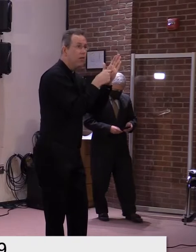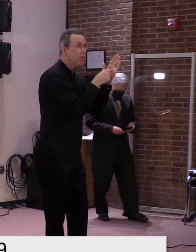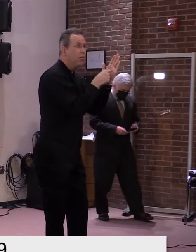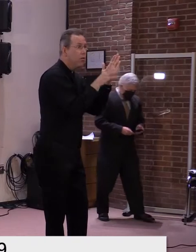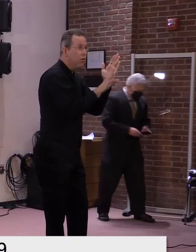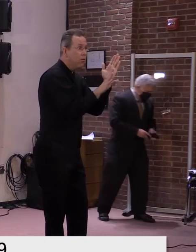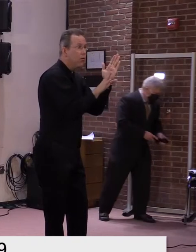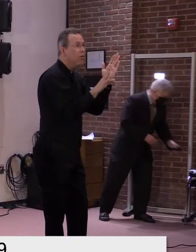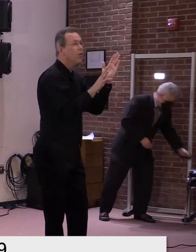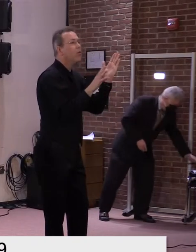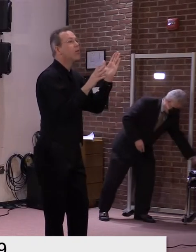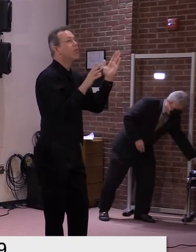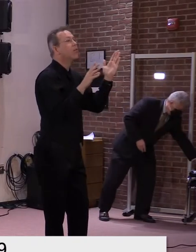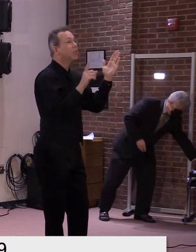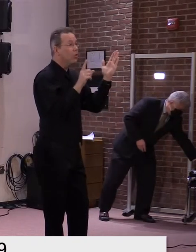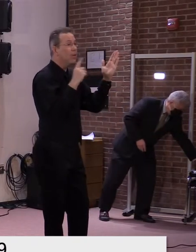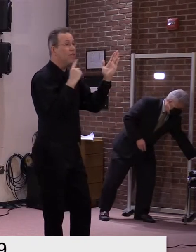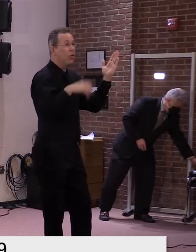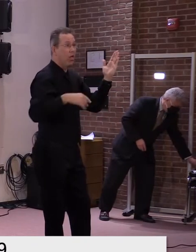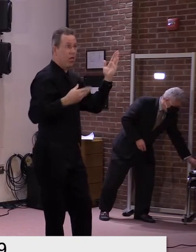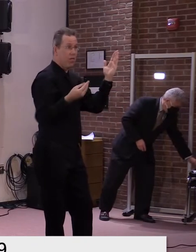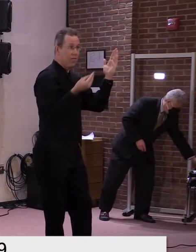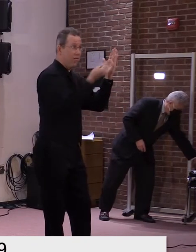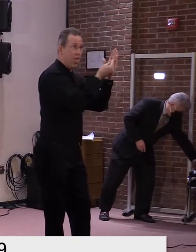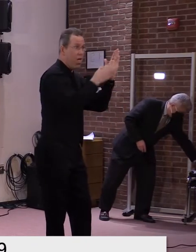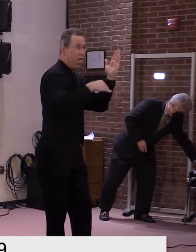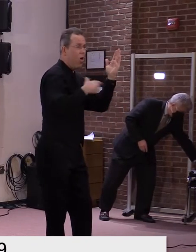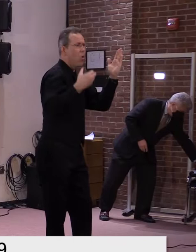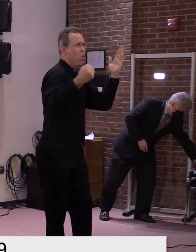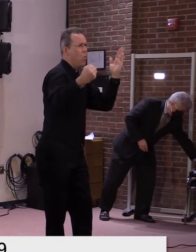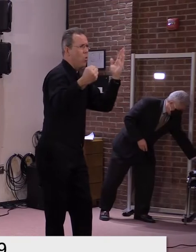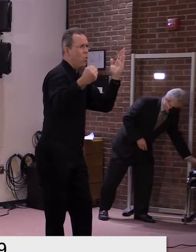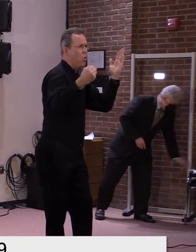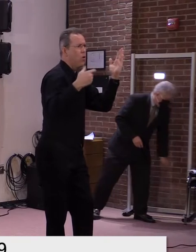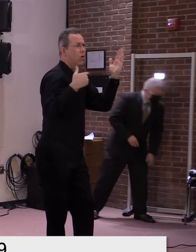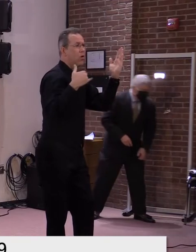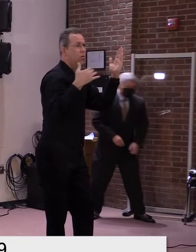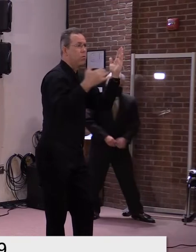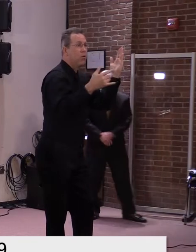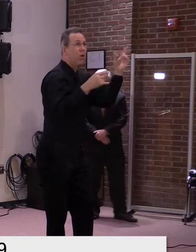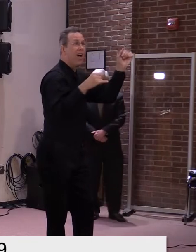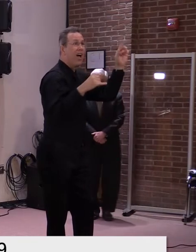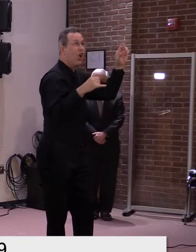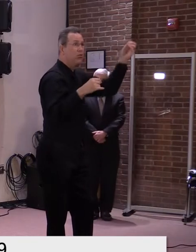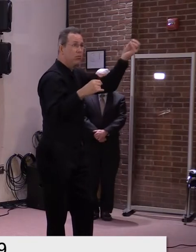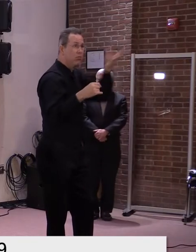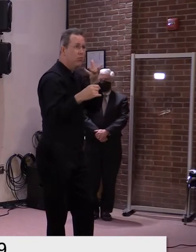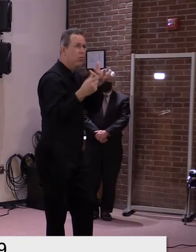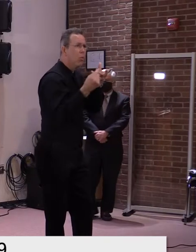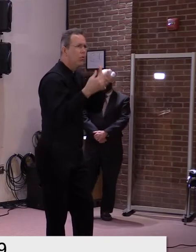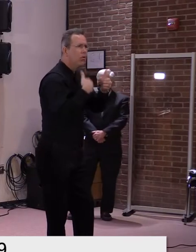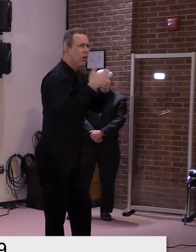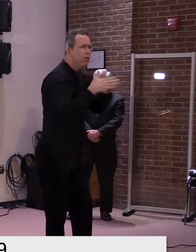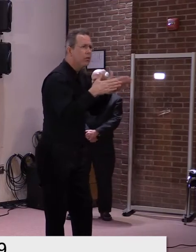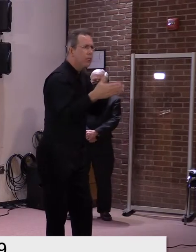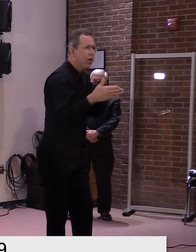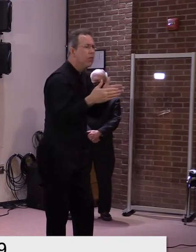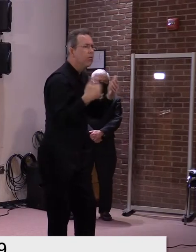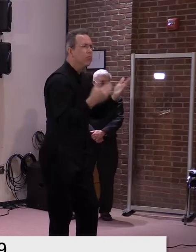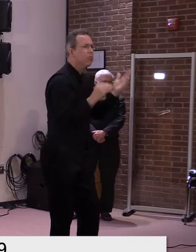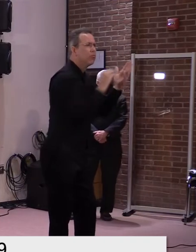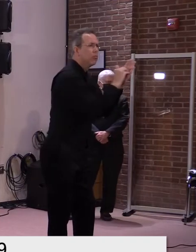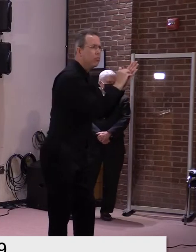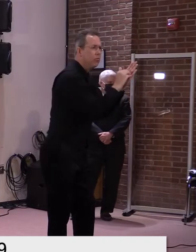this time, but wait for further guidance from the IRS on how to claim this exemption. For those who have